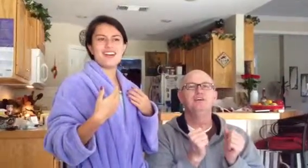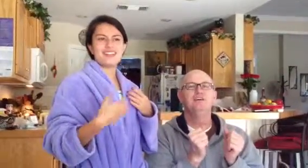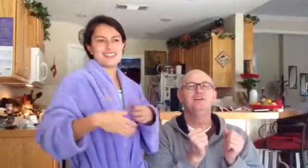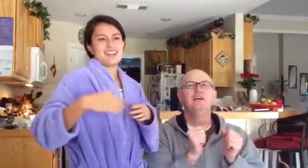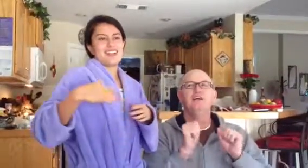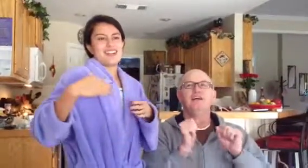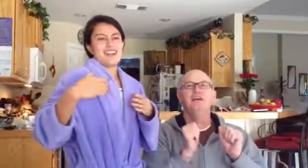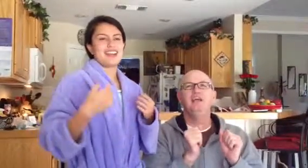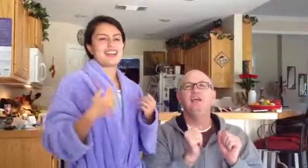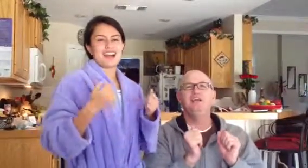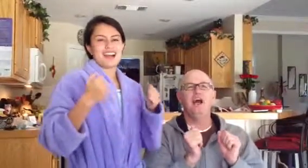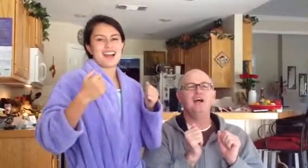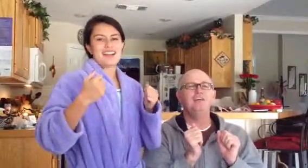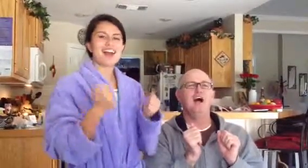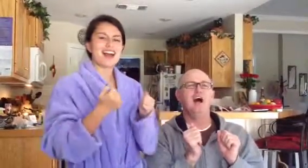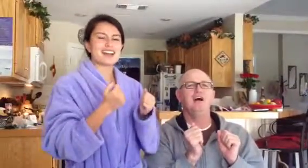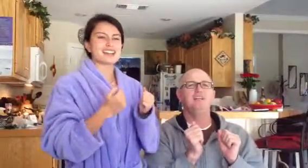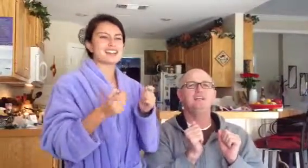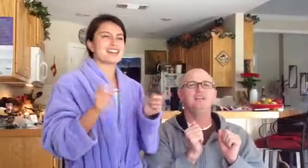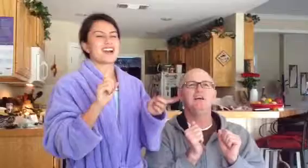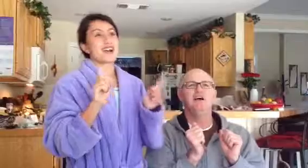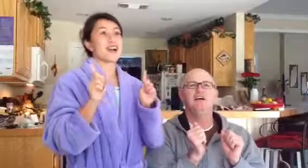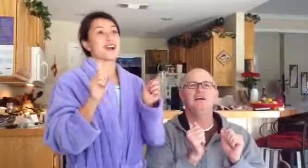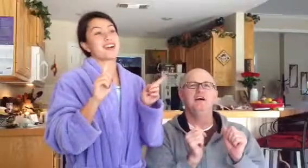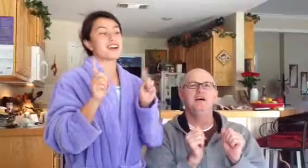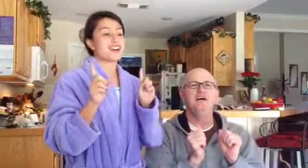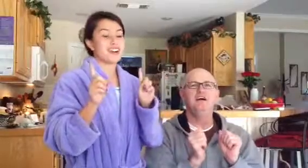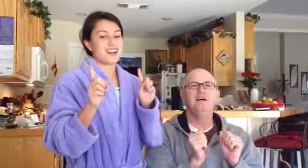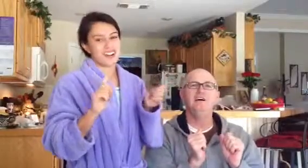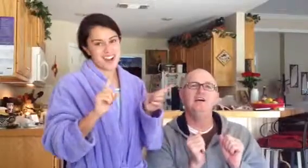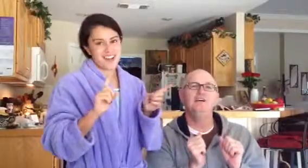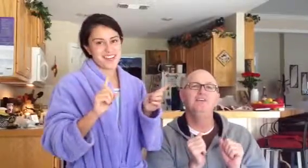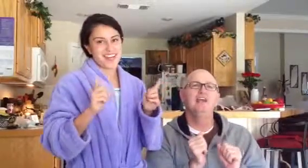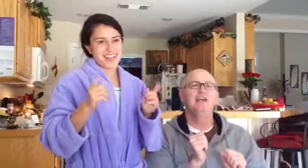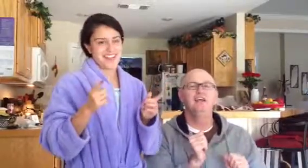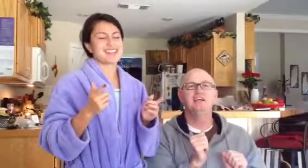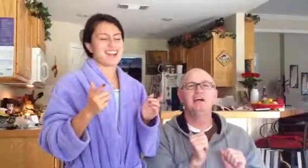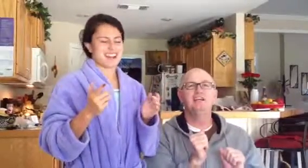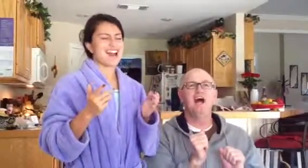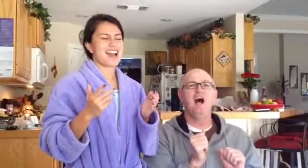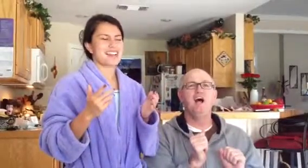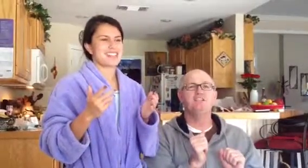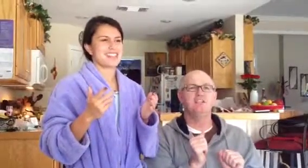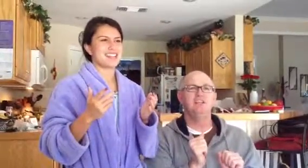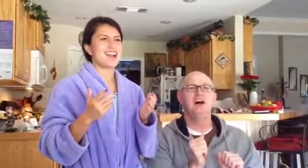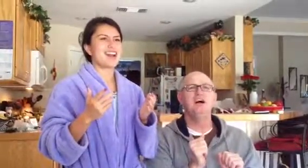Incarnacion, incarnacion, incarnacion.